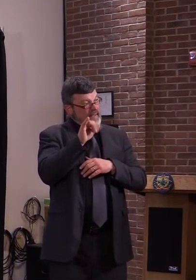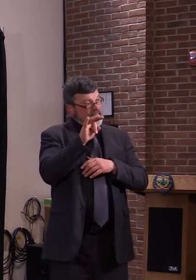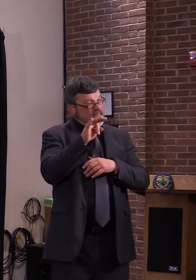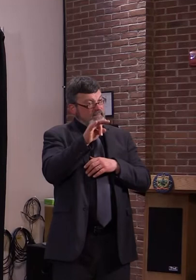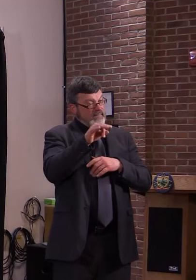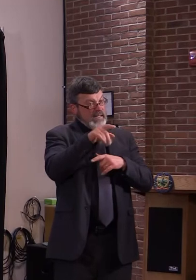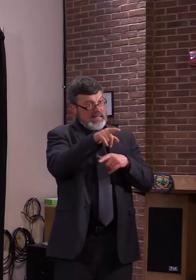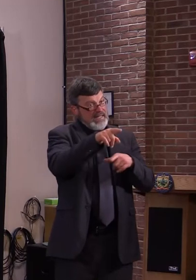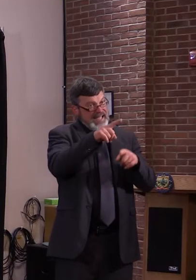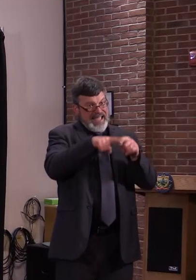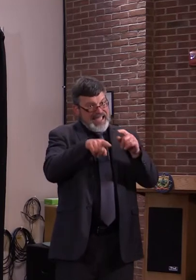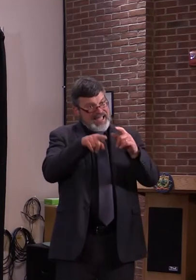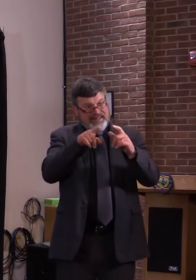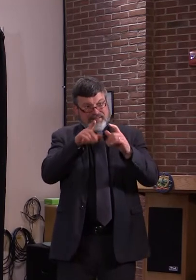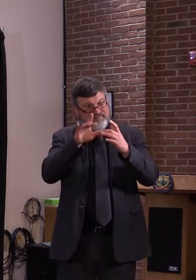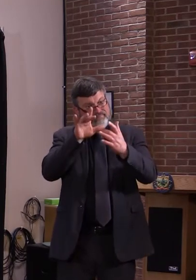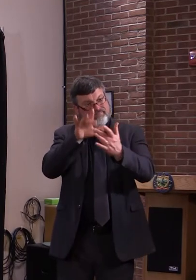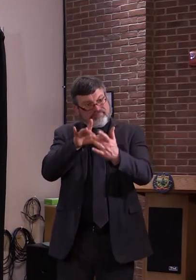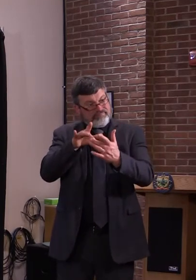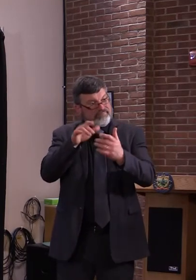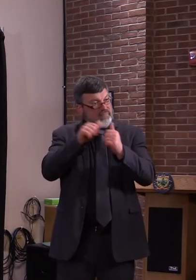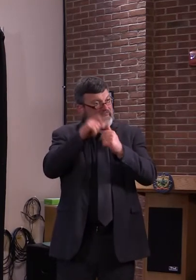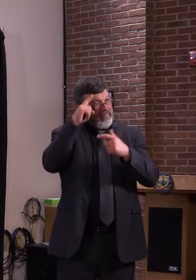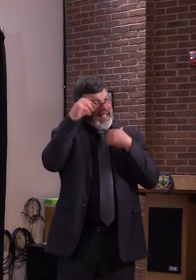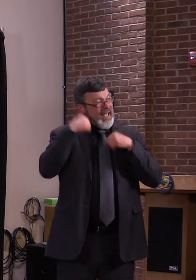care and health care in general,